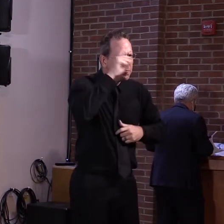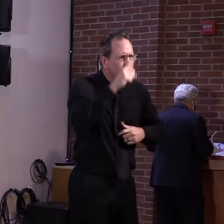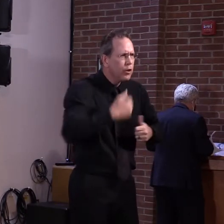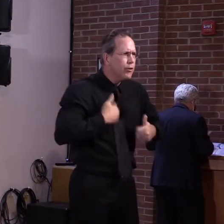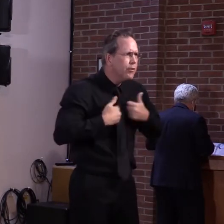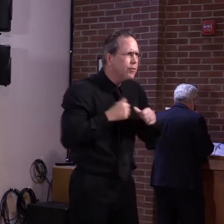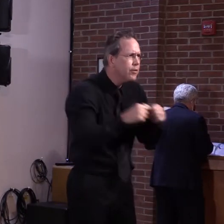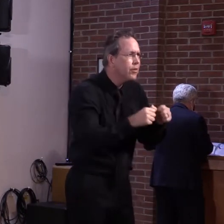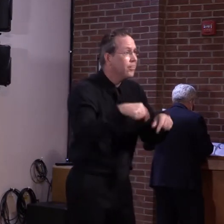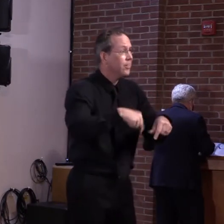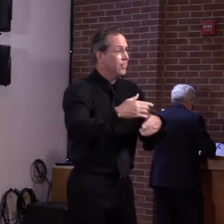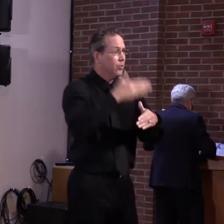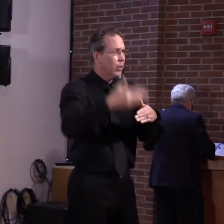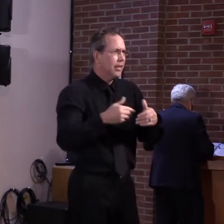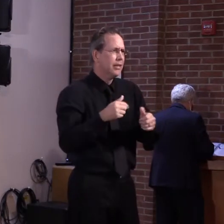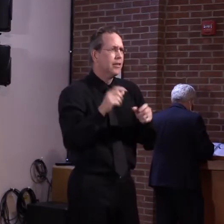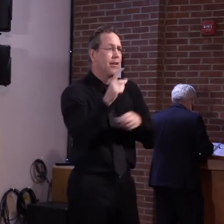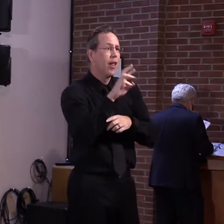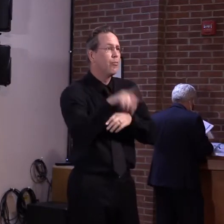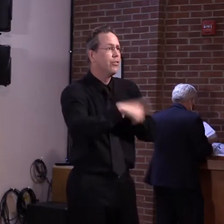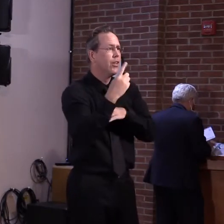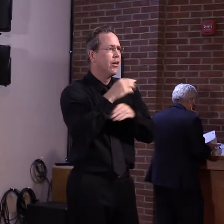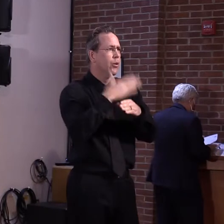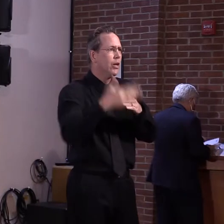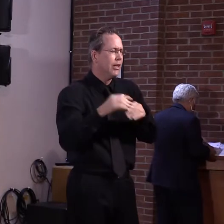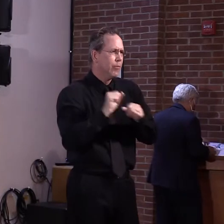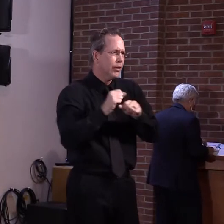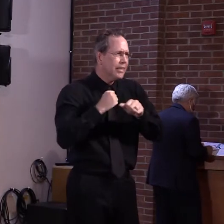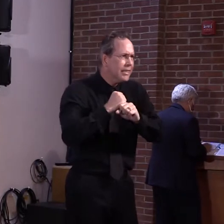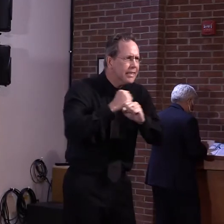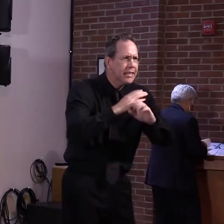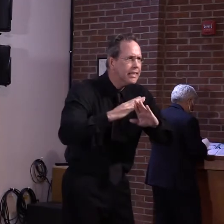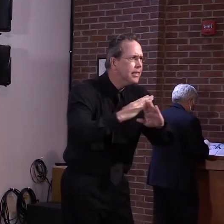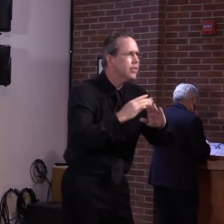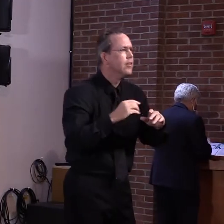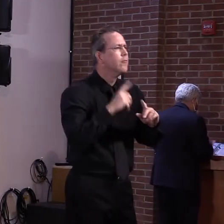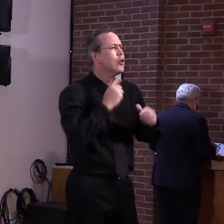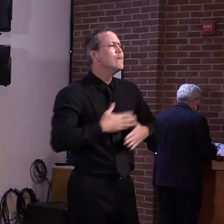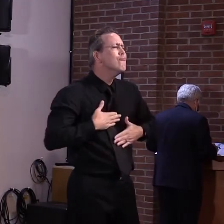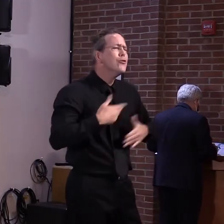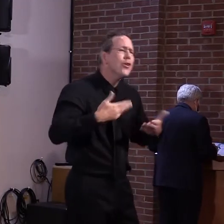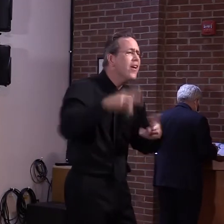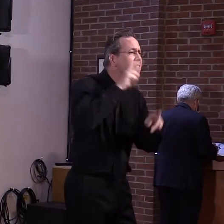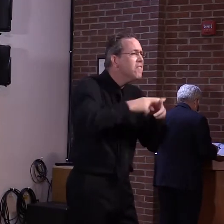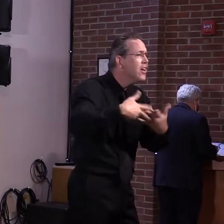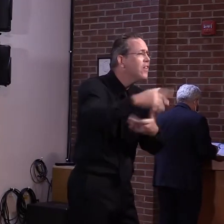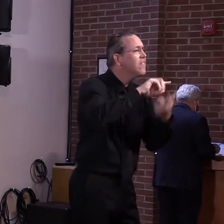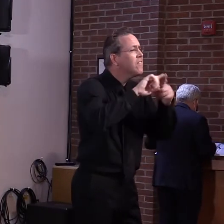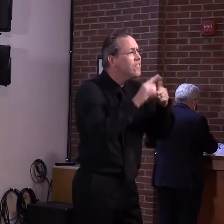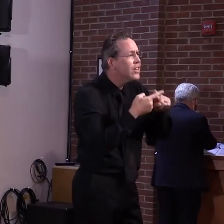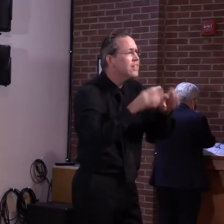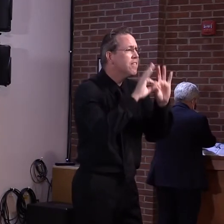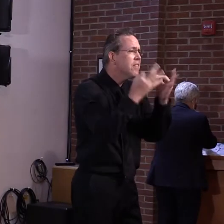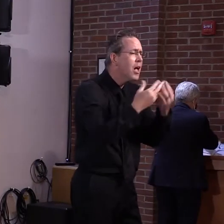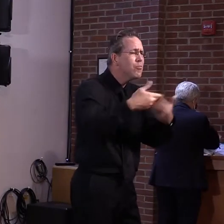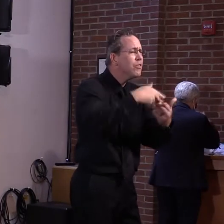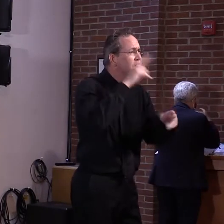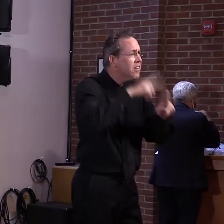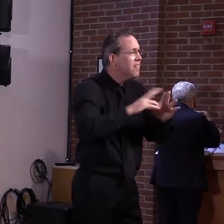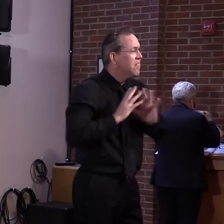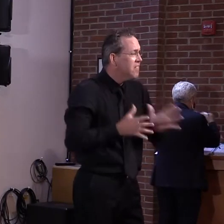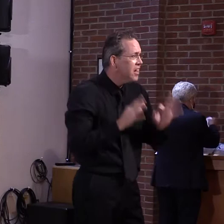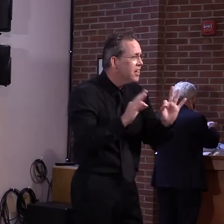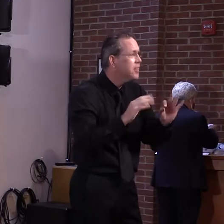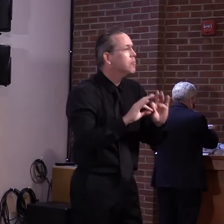all Vermonters to have fun, celebrate the unofficial end of summer, but do so using common sense